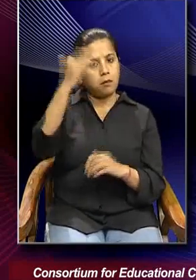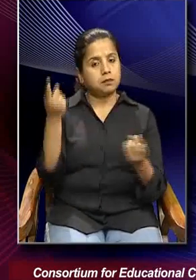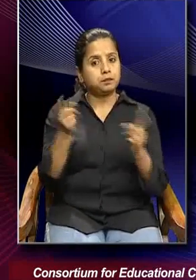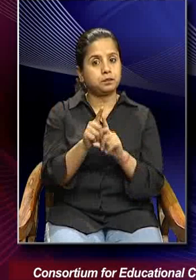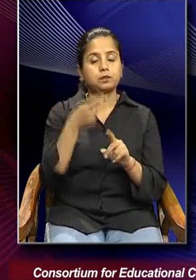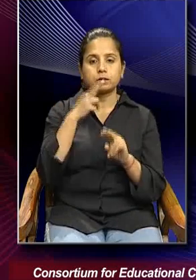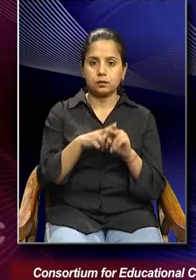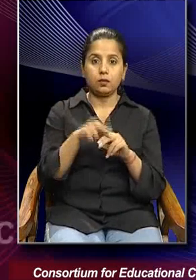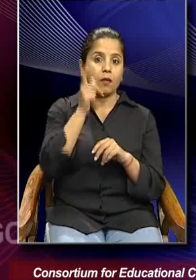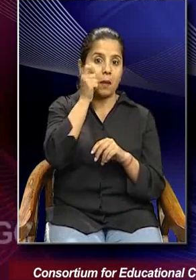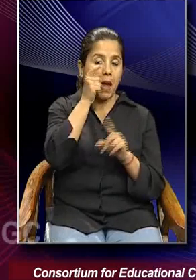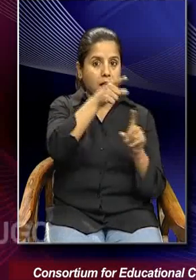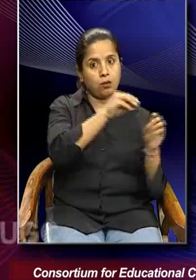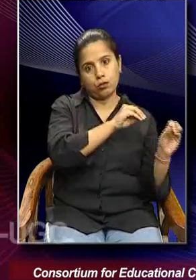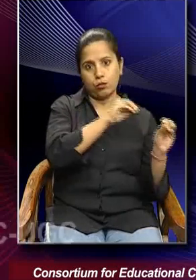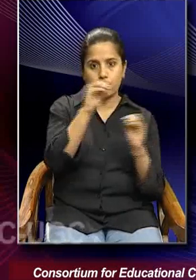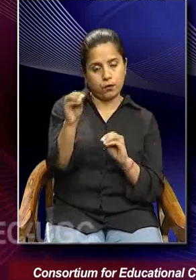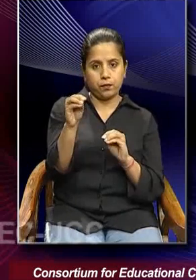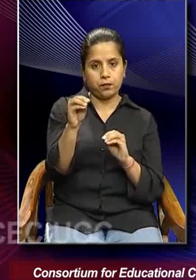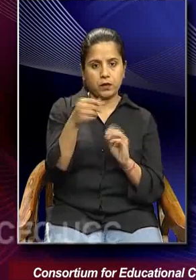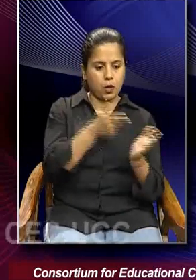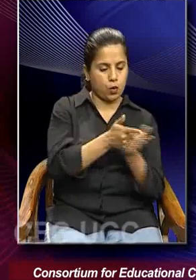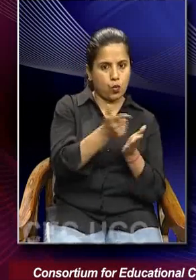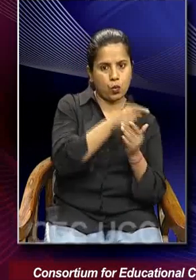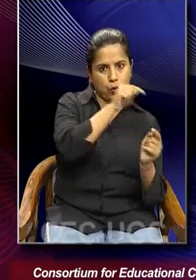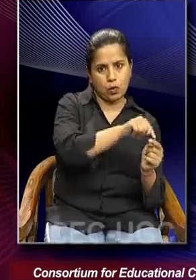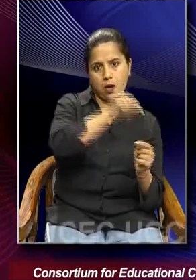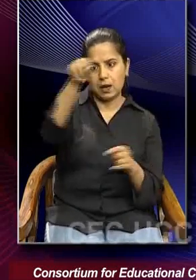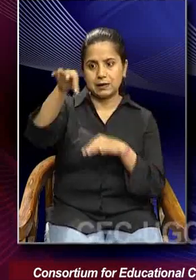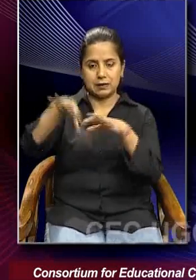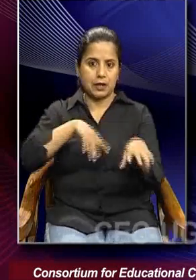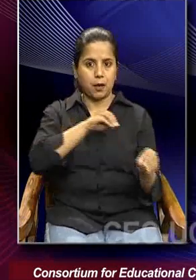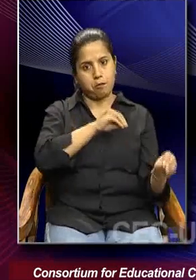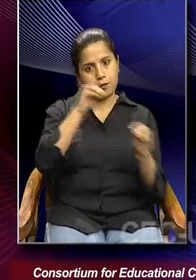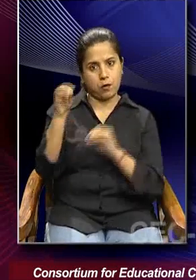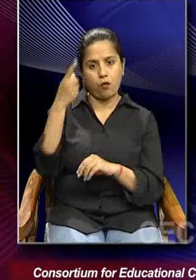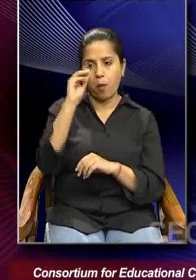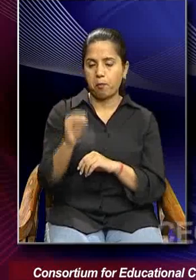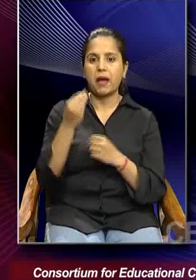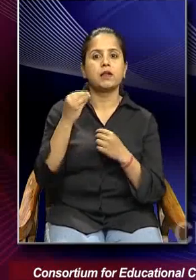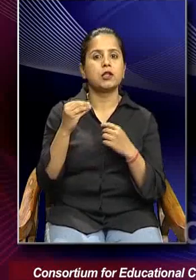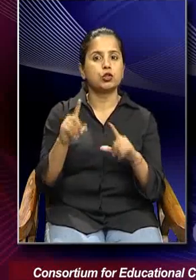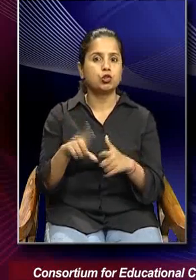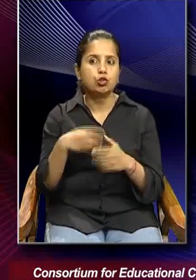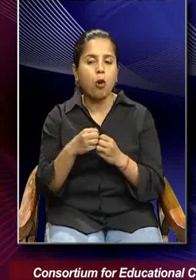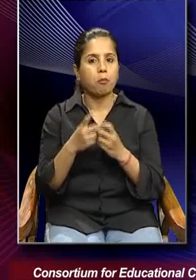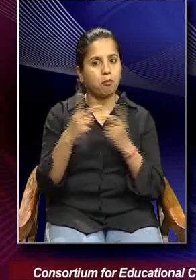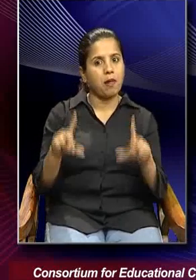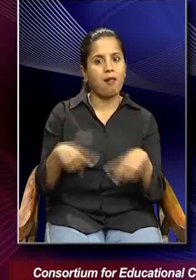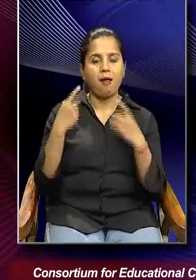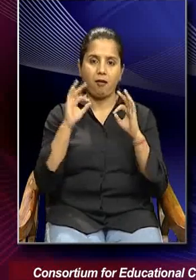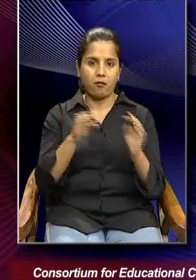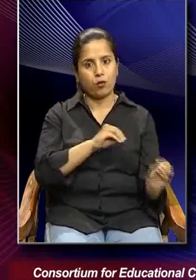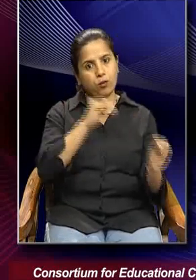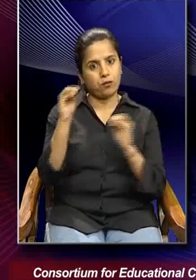if a male is moving out from a rural area to an urban center for a better livelihood opportunity, along with